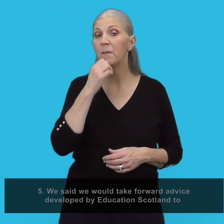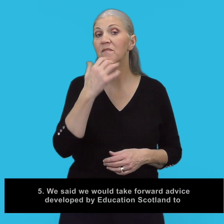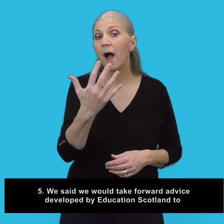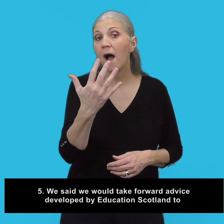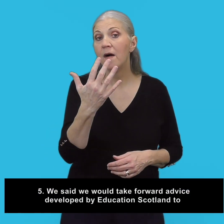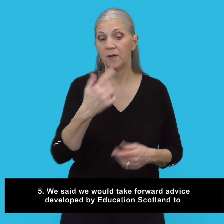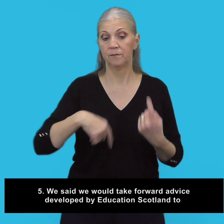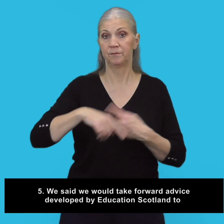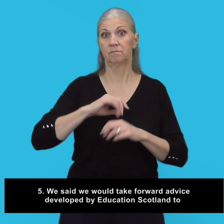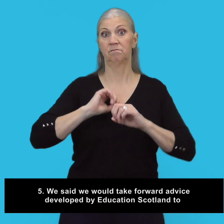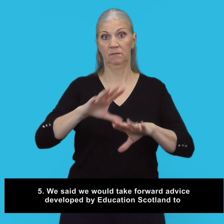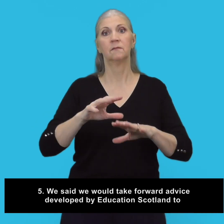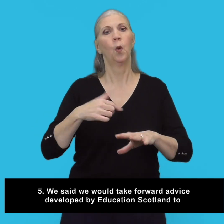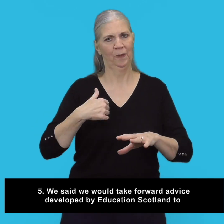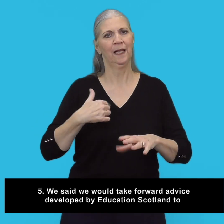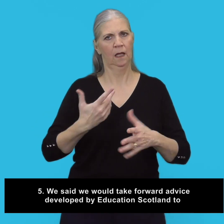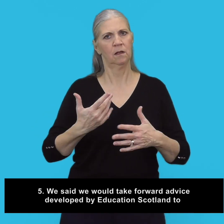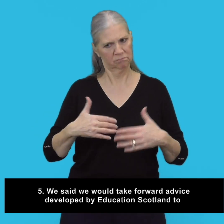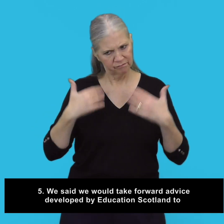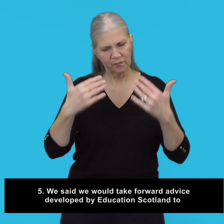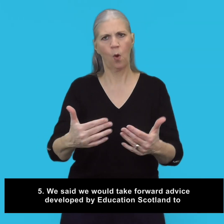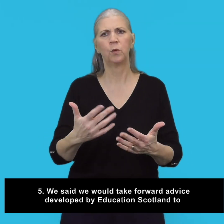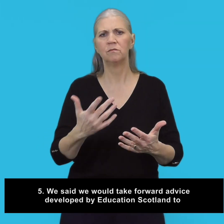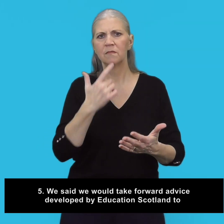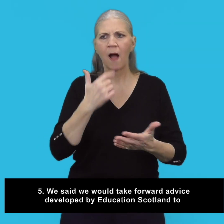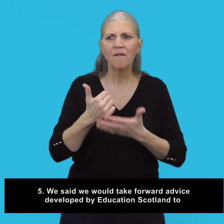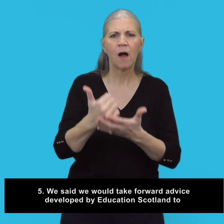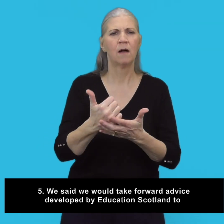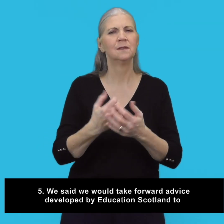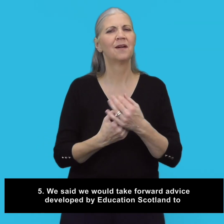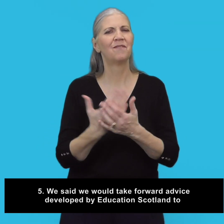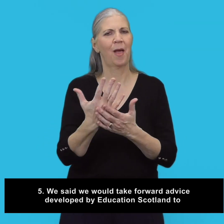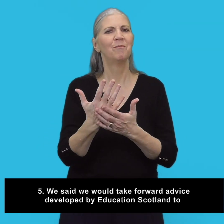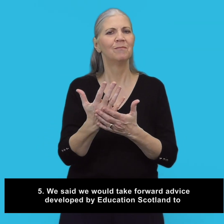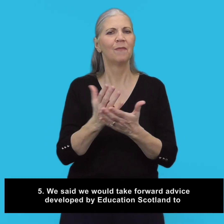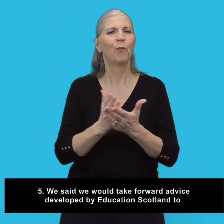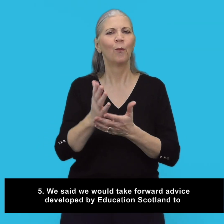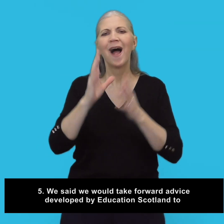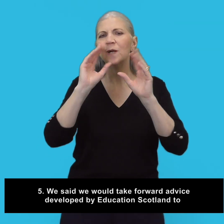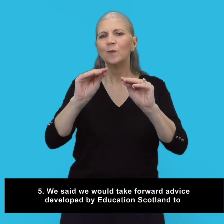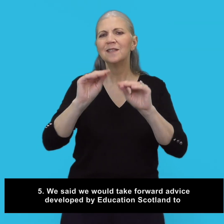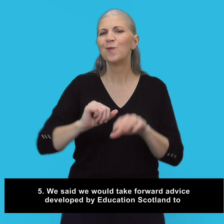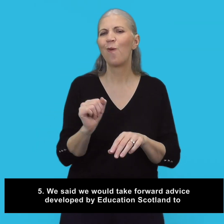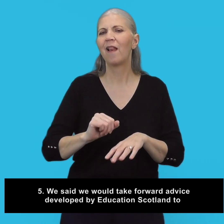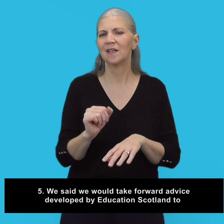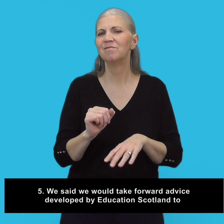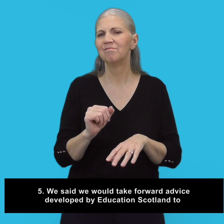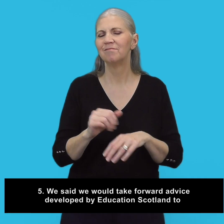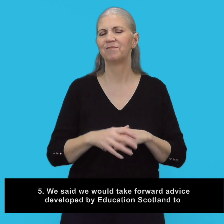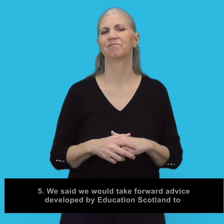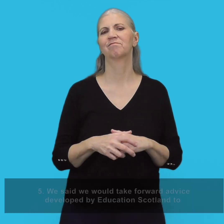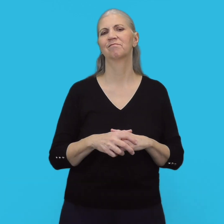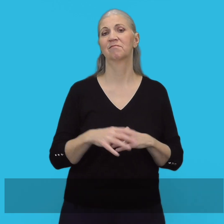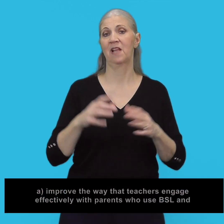Number 5. We said we would take forward advice developed by Education Scotland to